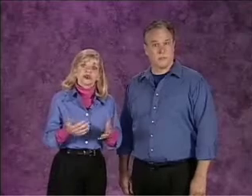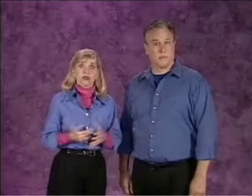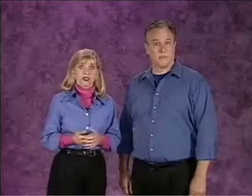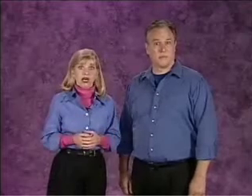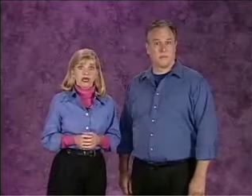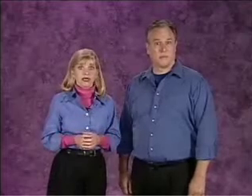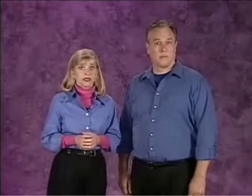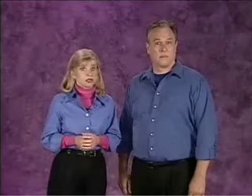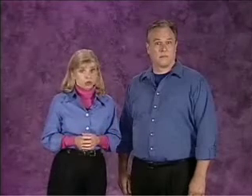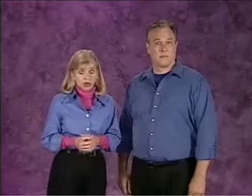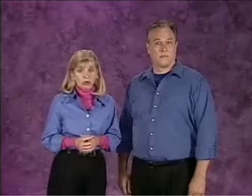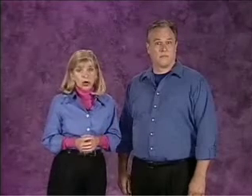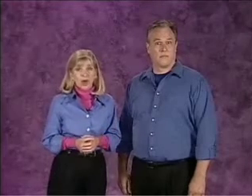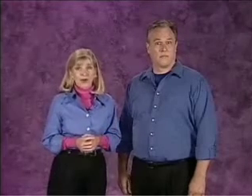what a sign is that you don't know.